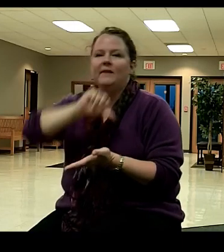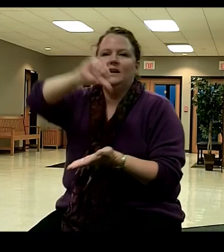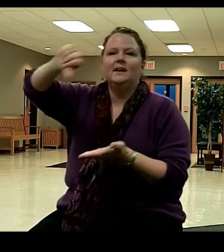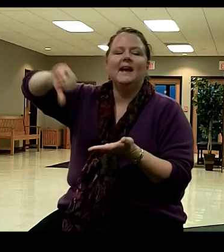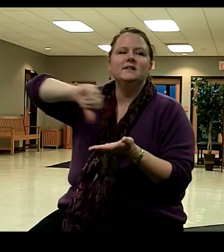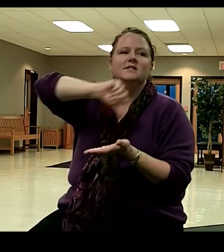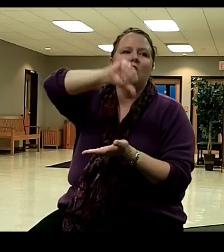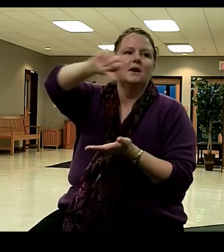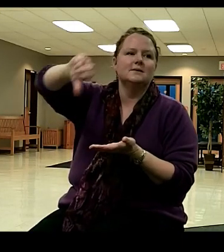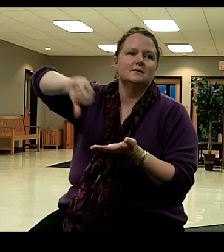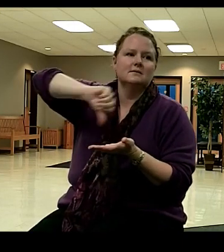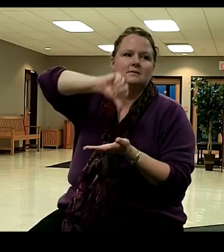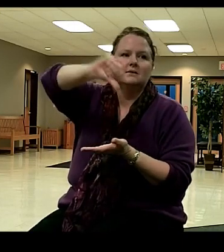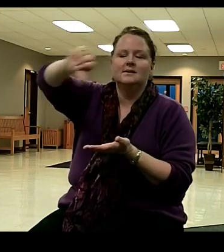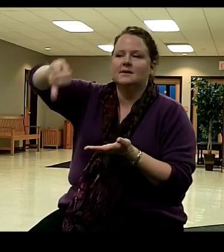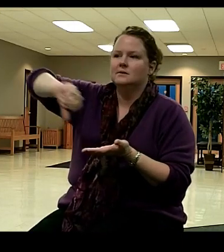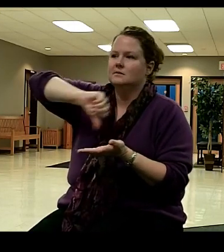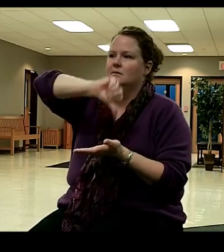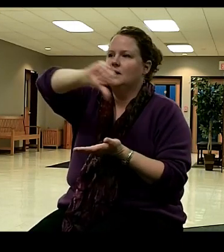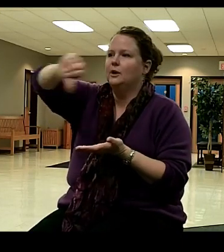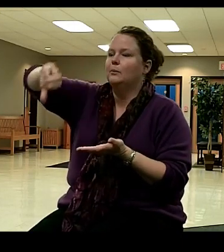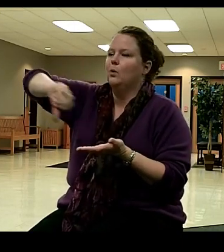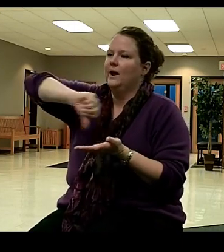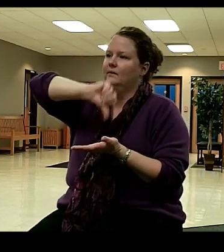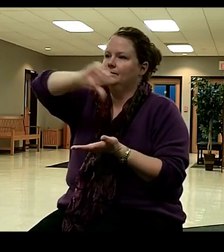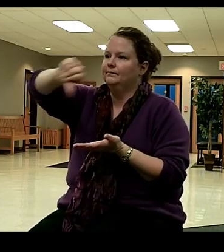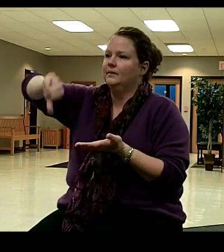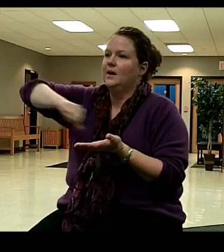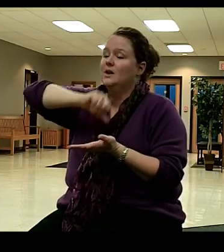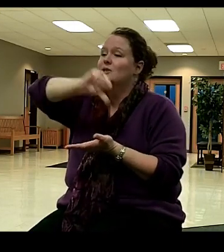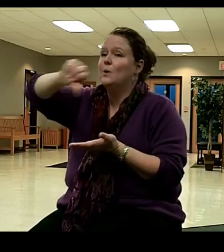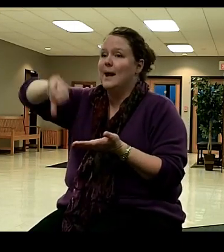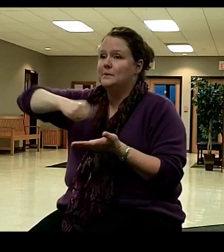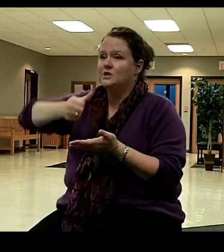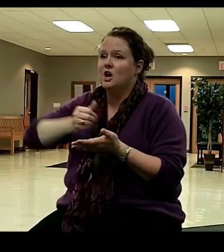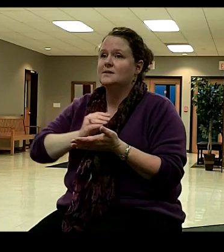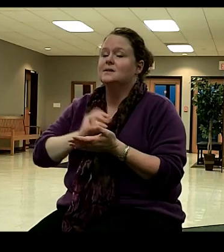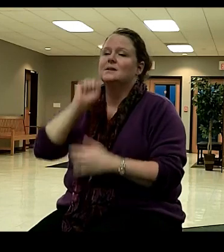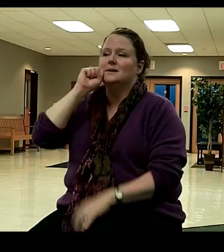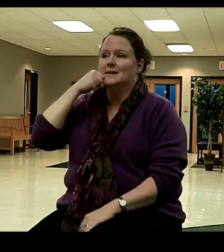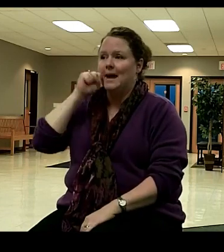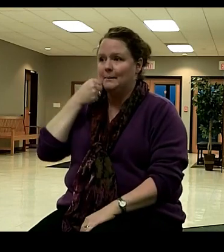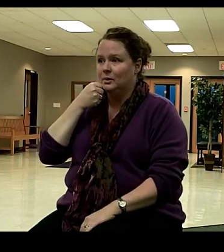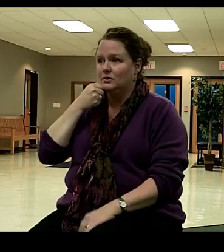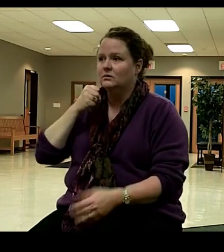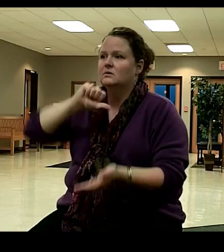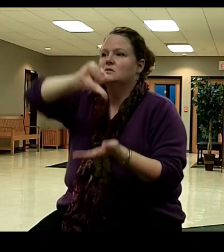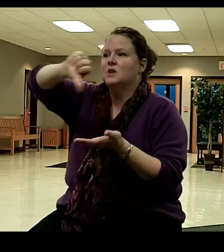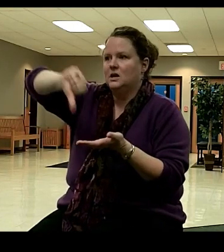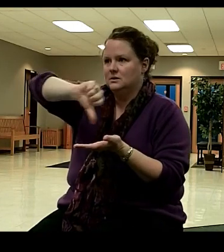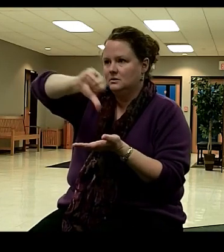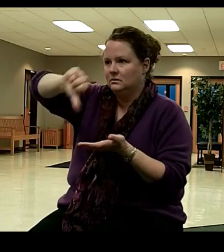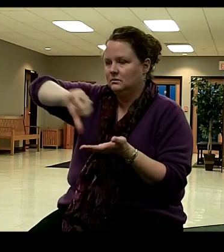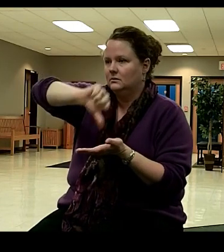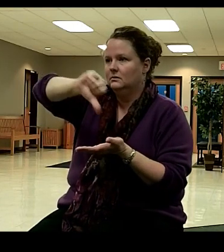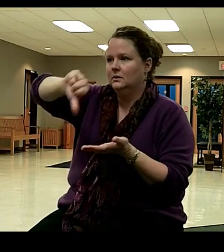Gravy. Any sauce is this. It's like you're pouring it. Okay. So applesauce is apple sauce.